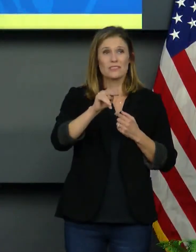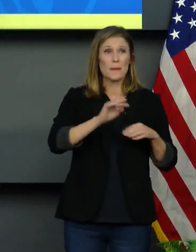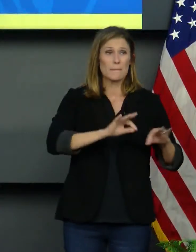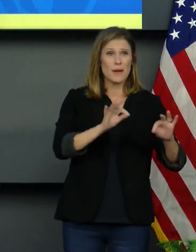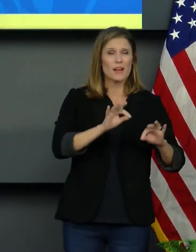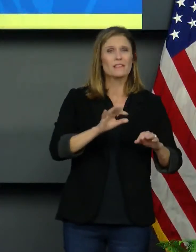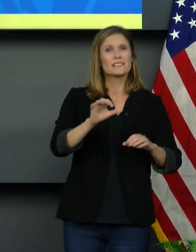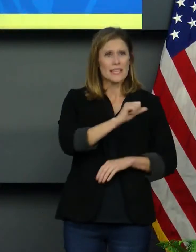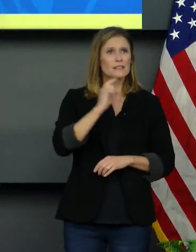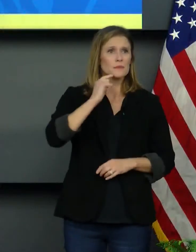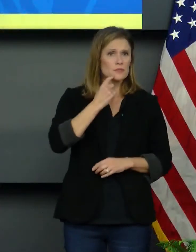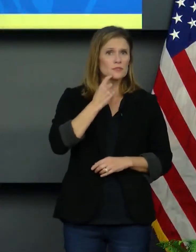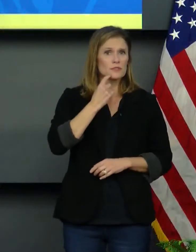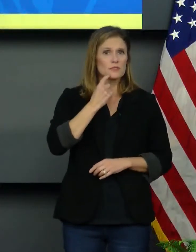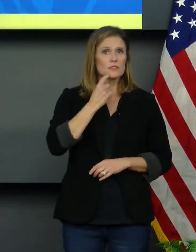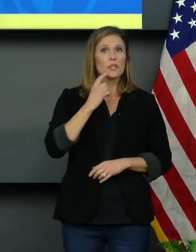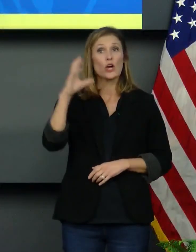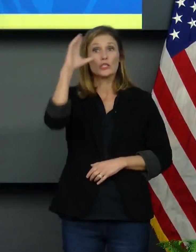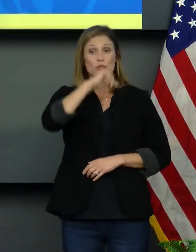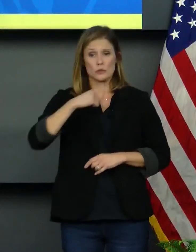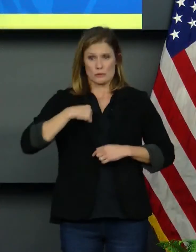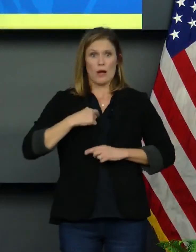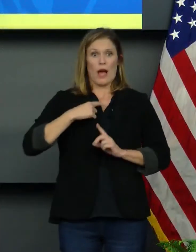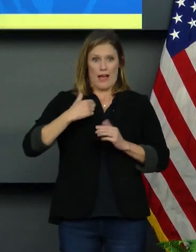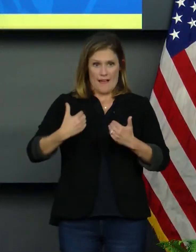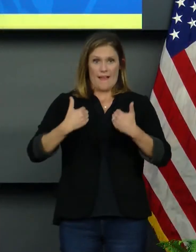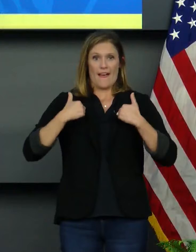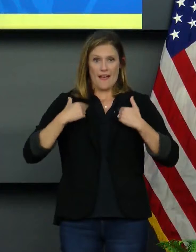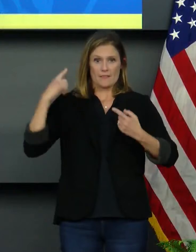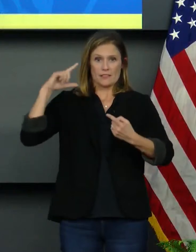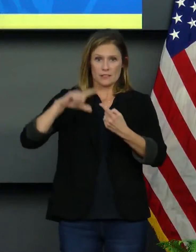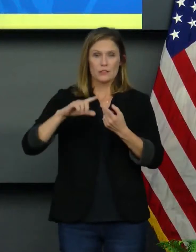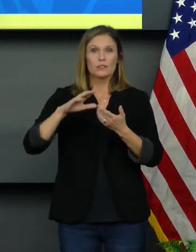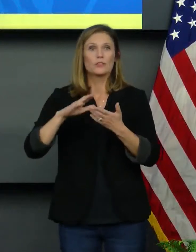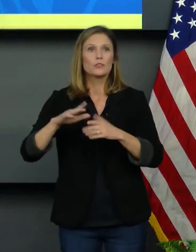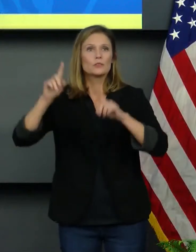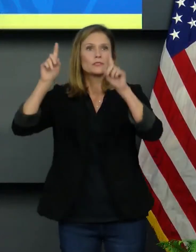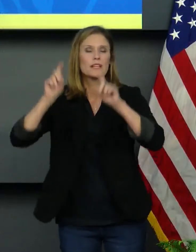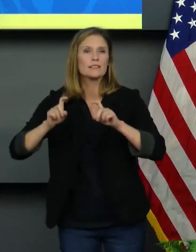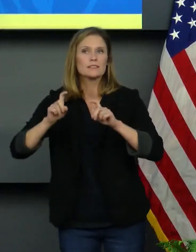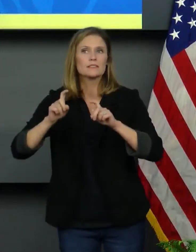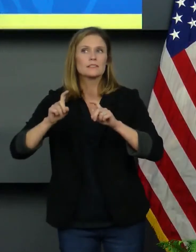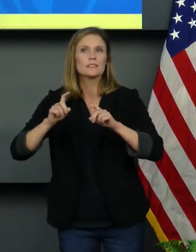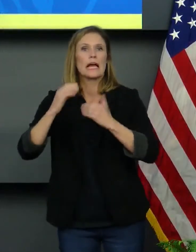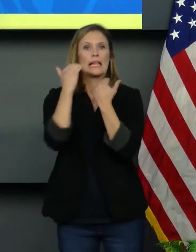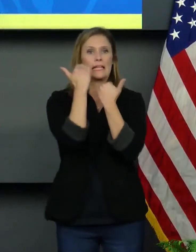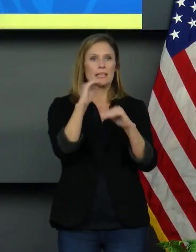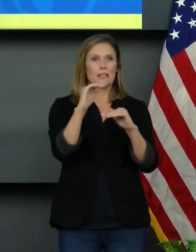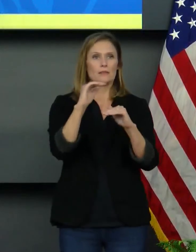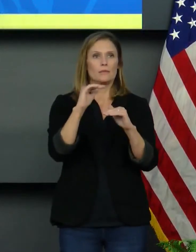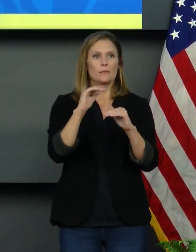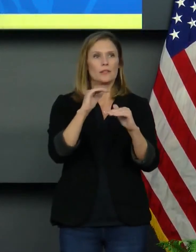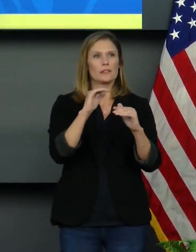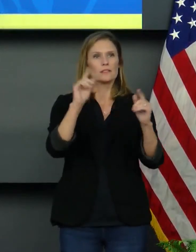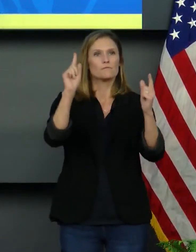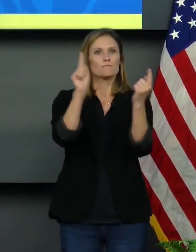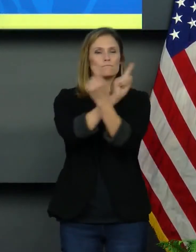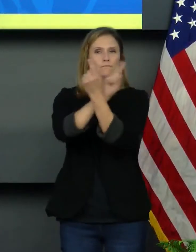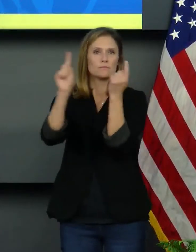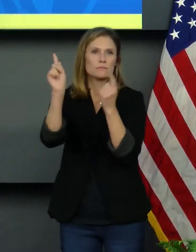Assume you're positive until proven otherwise. Get tested. limit your contact with other people until you